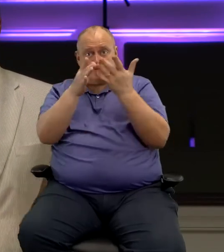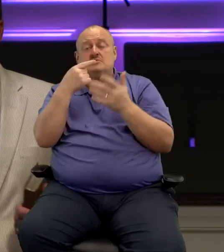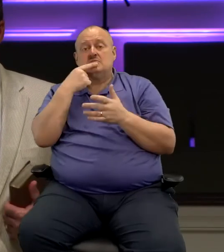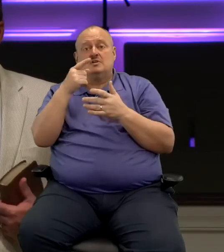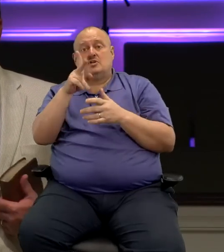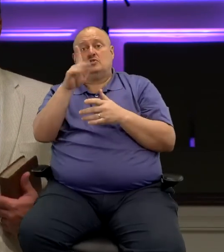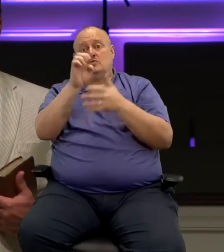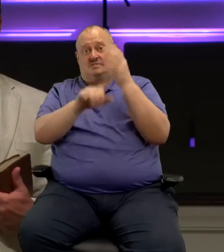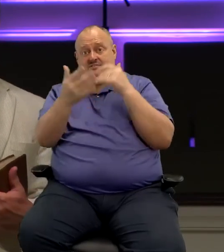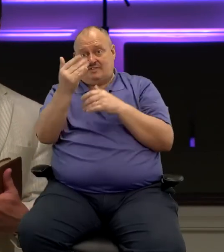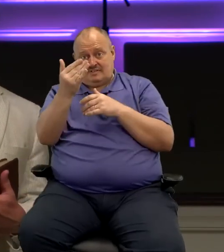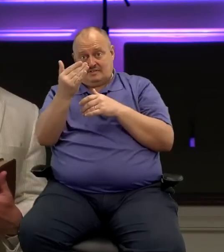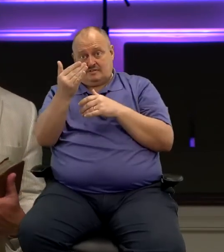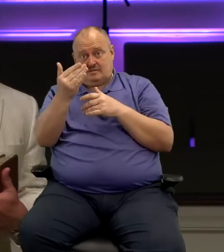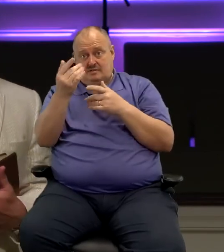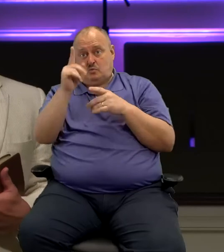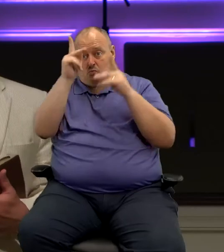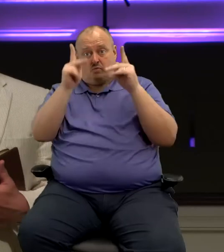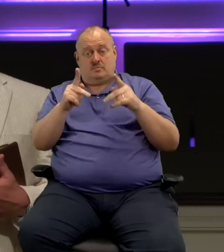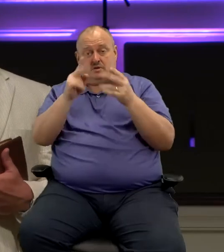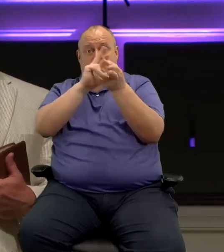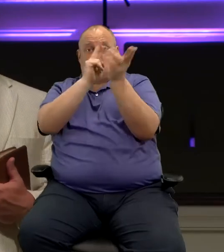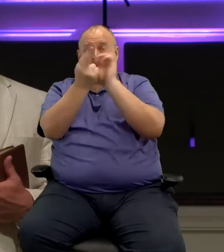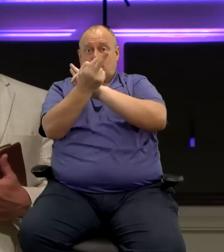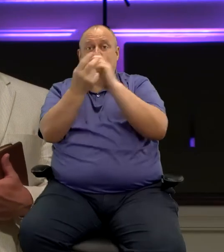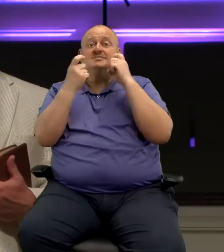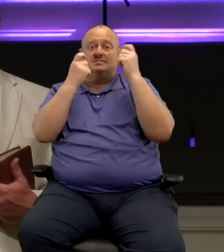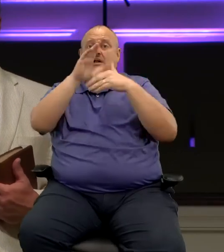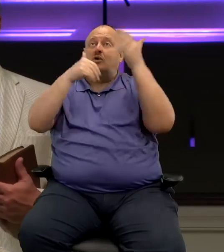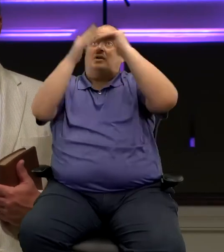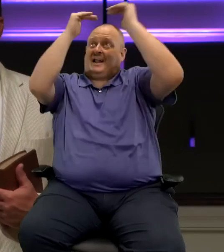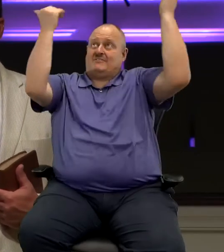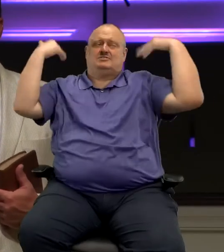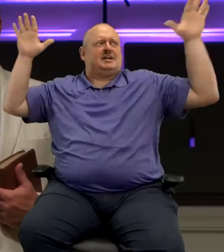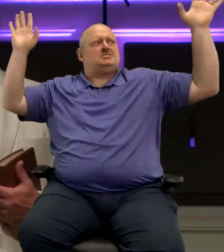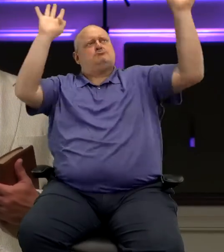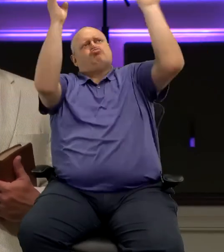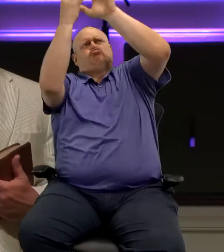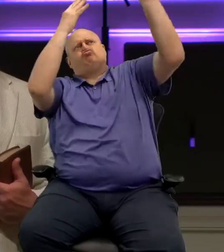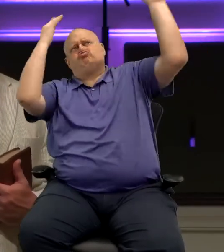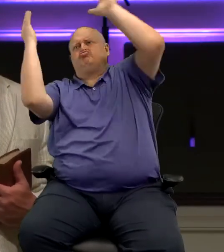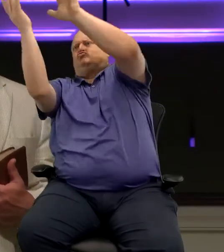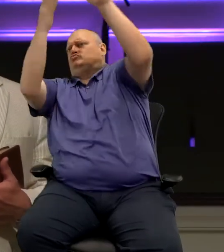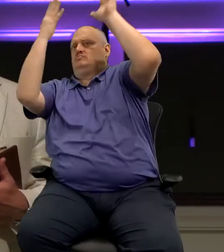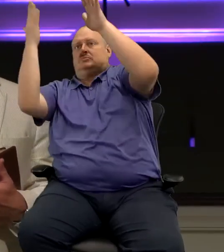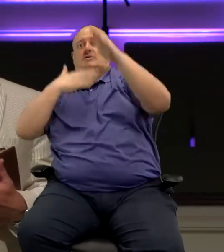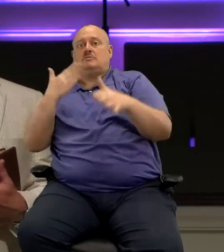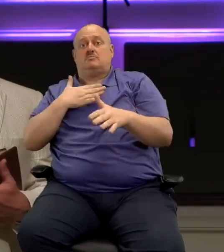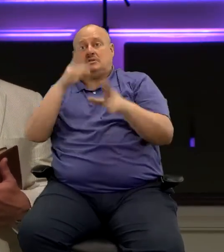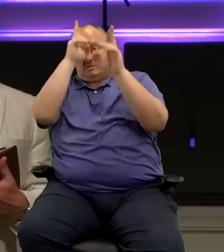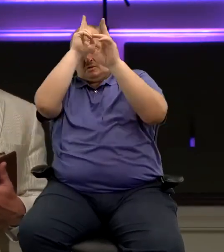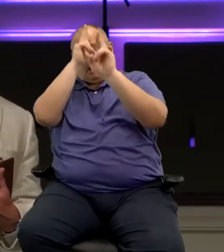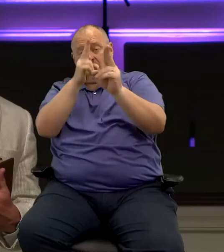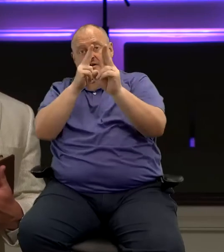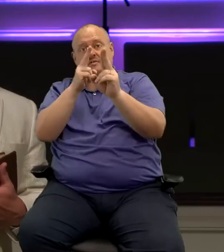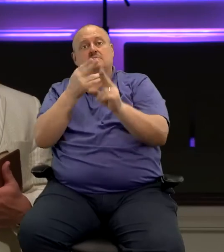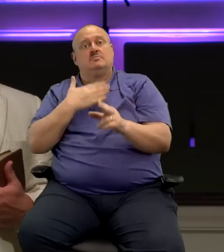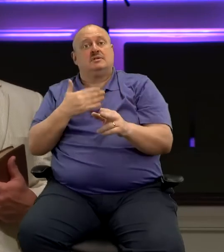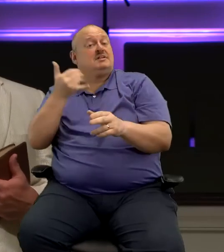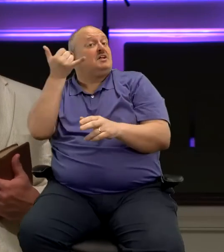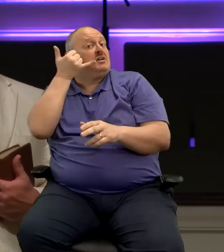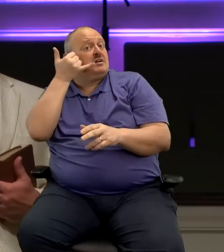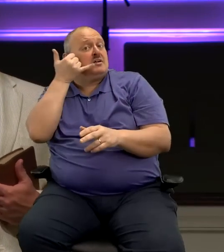chapter 15 that when one person repents of their sin, all of the heavens and all the angels rejoice. Please do us an honor and a favor. Either call the